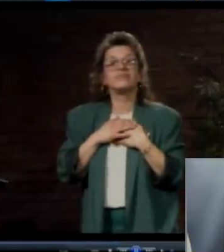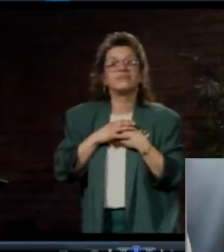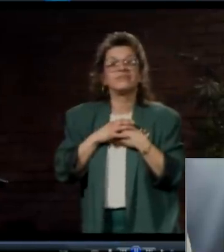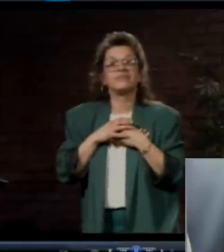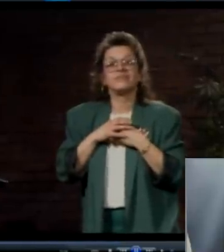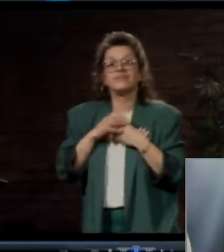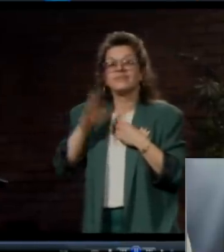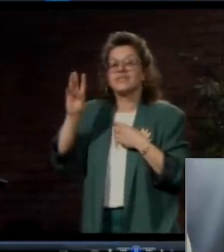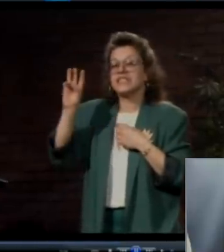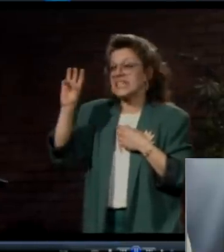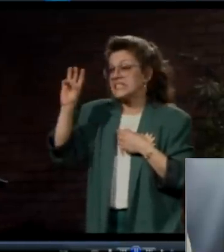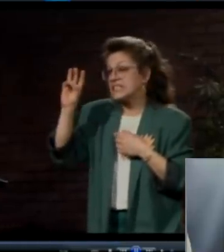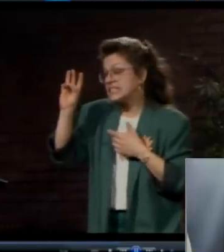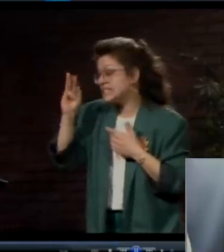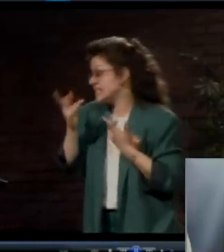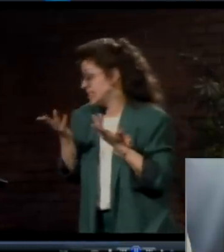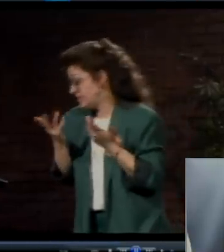Anybody else? 6?